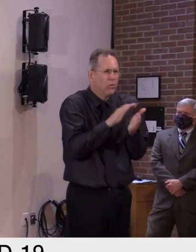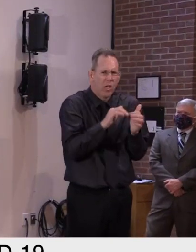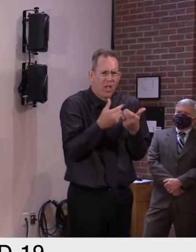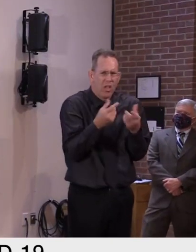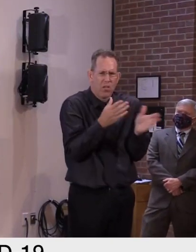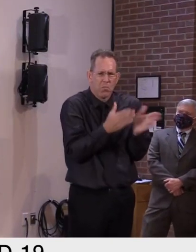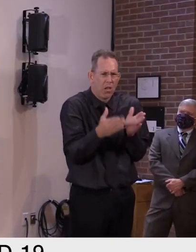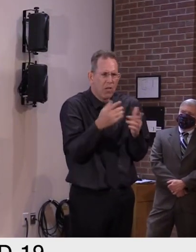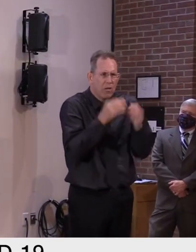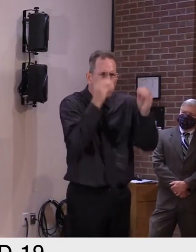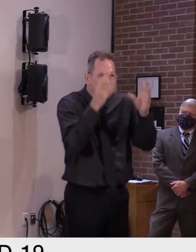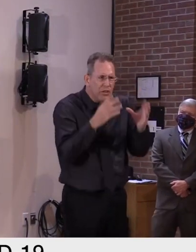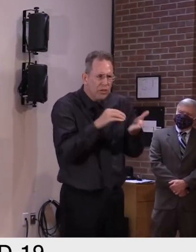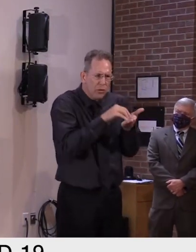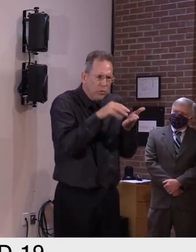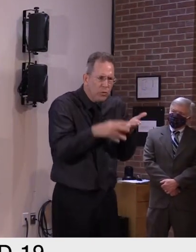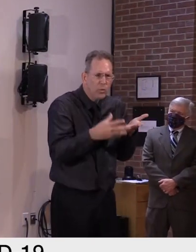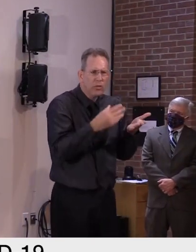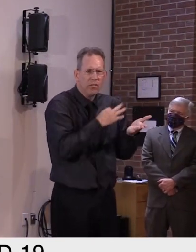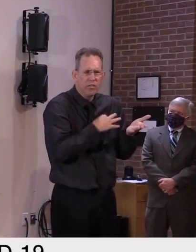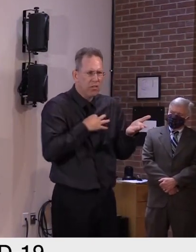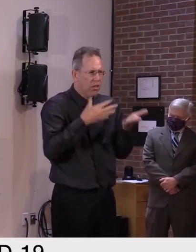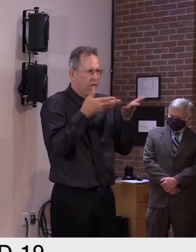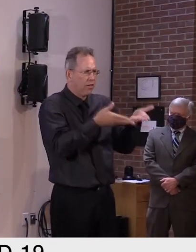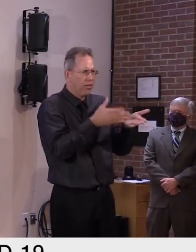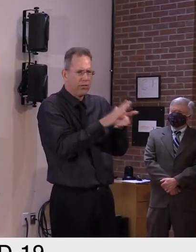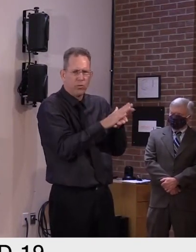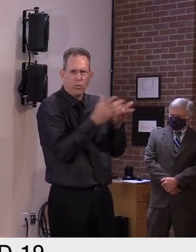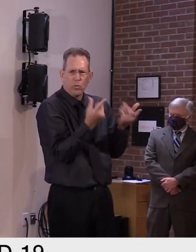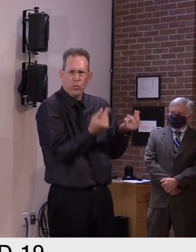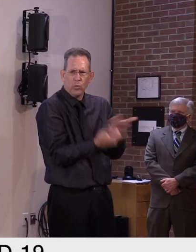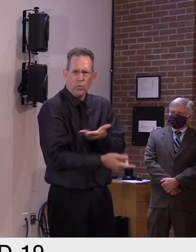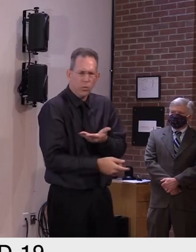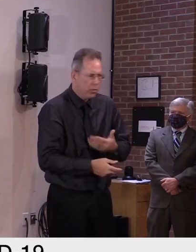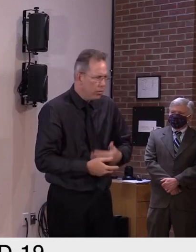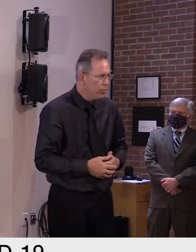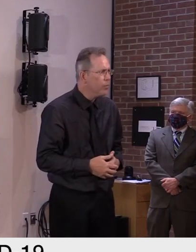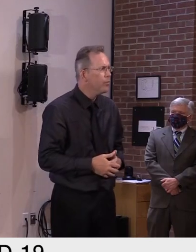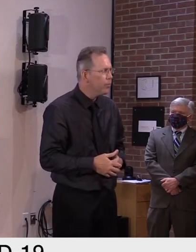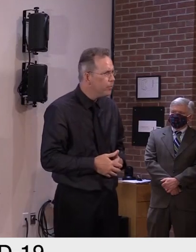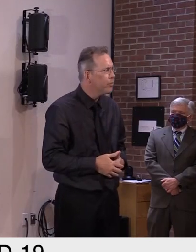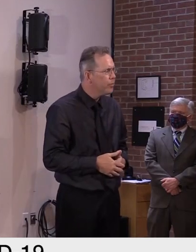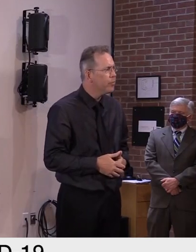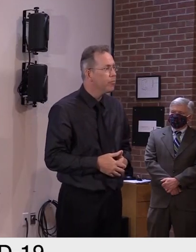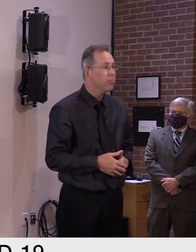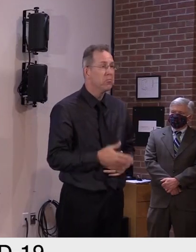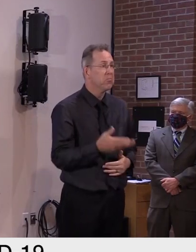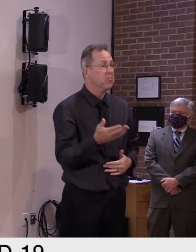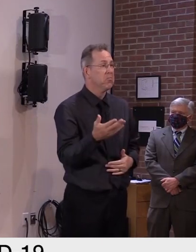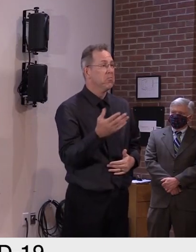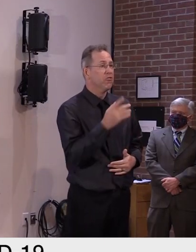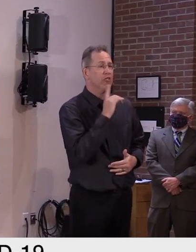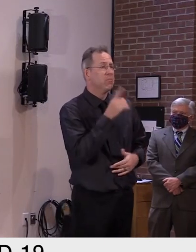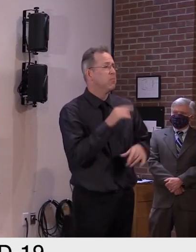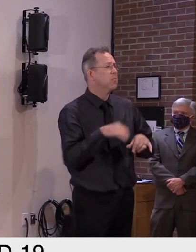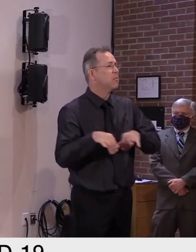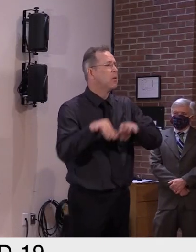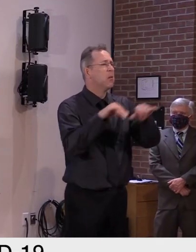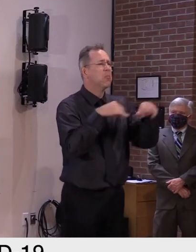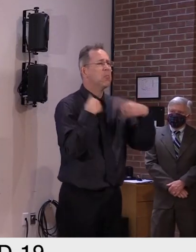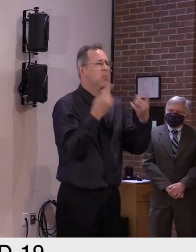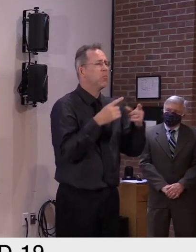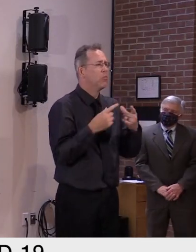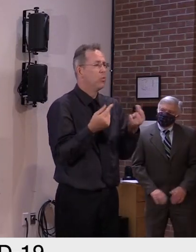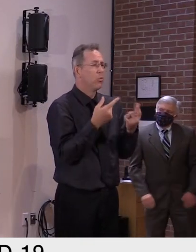It's a great question, and it's actually nothing different than we do in any other school, because the same strategy